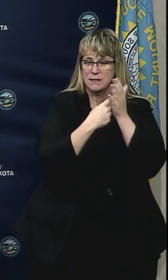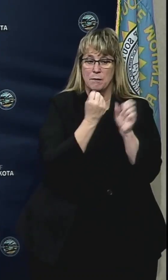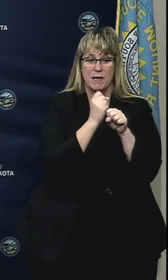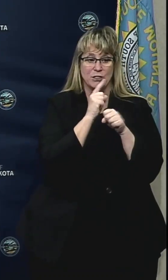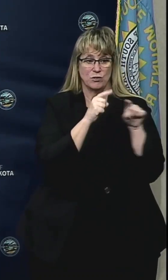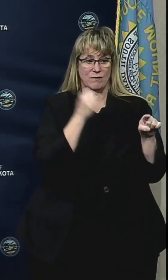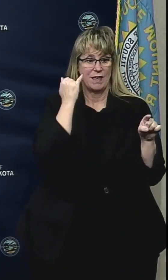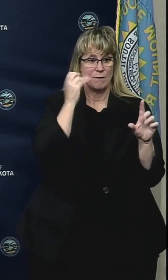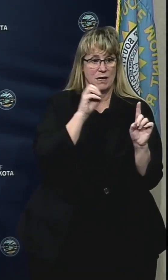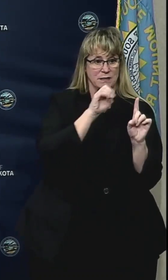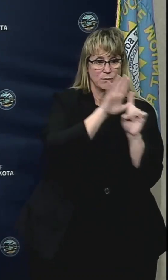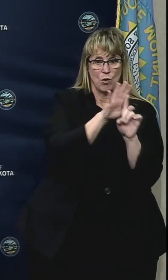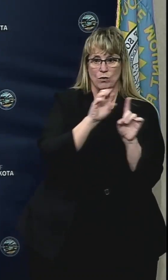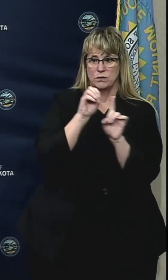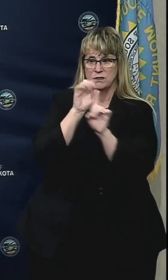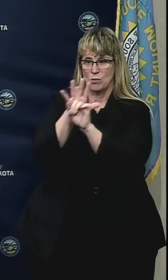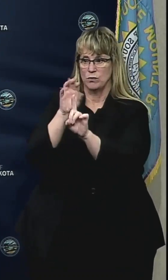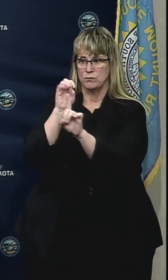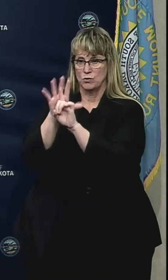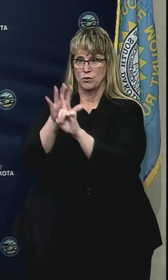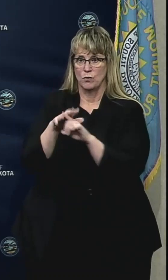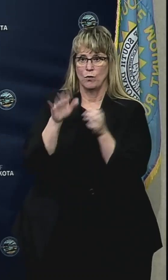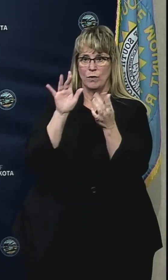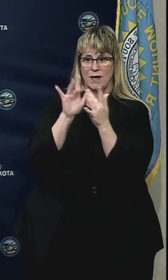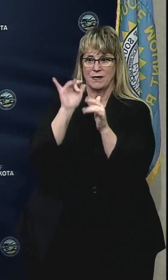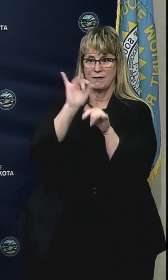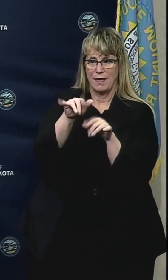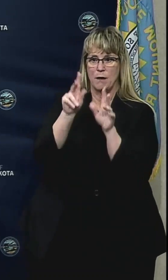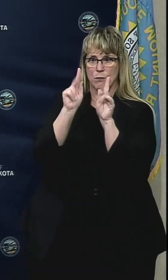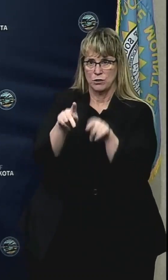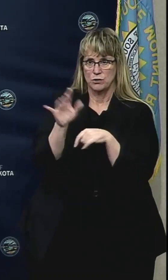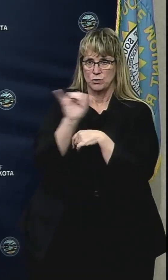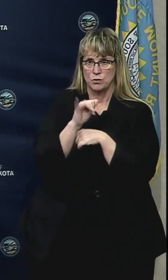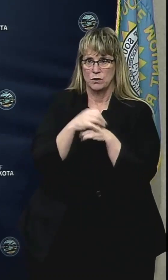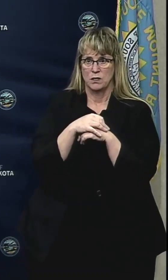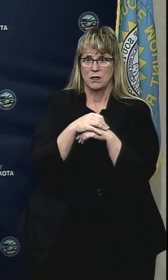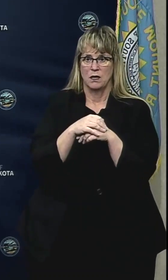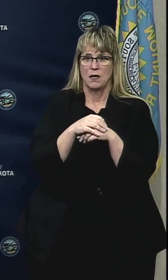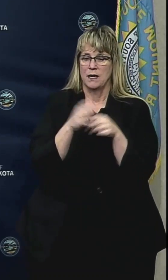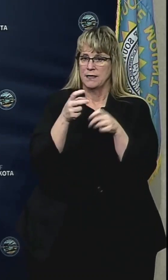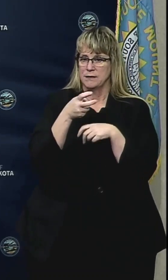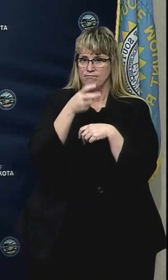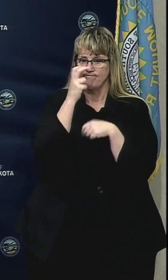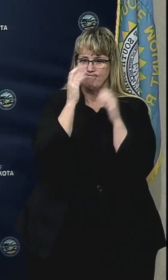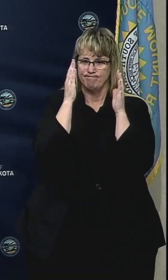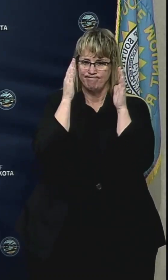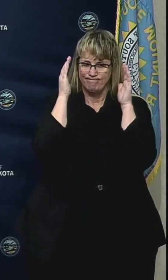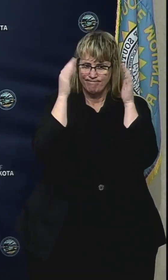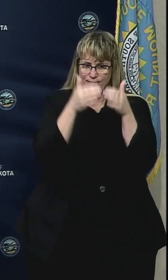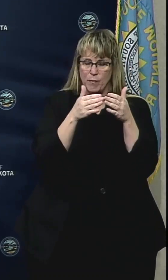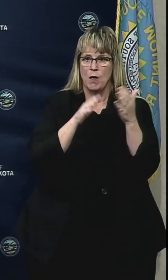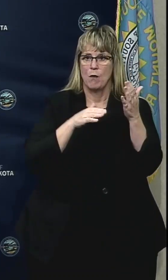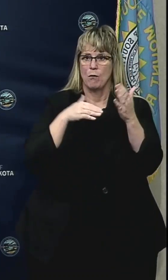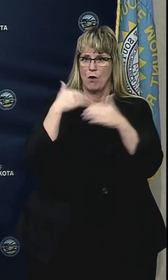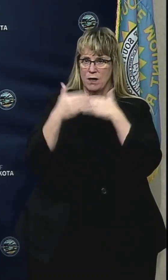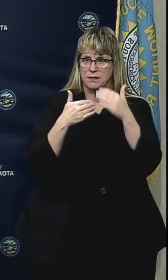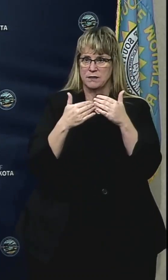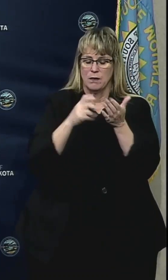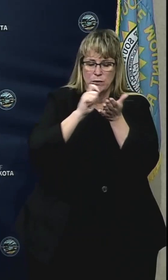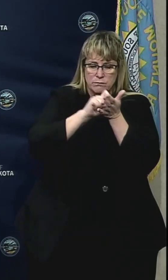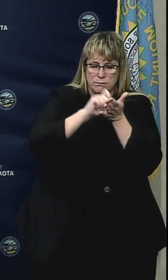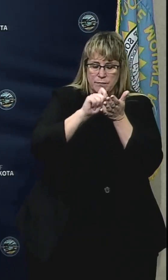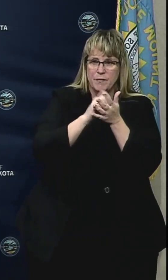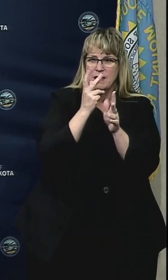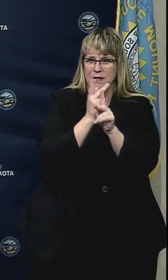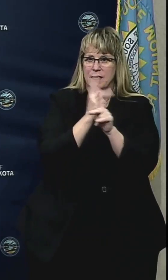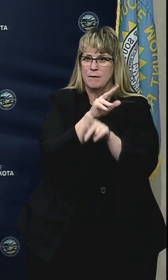been exposed to someone else, that we're reaching out to that person. This is an intense process, and then we log and calculate and